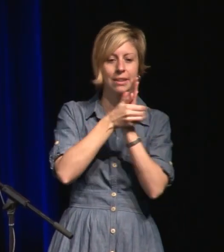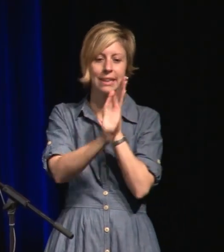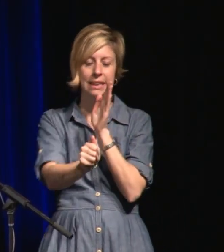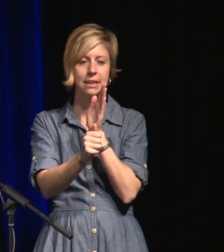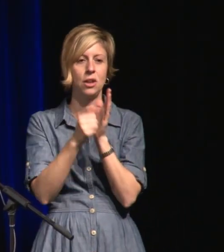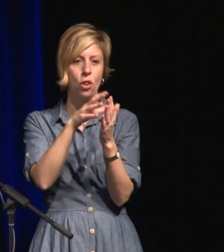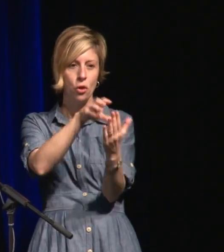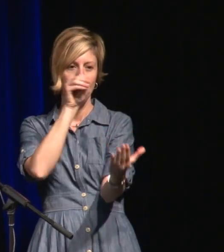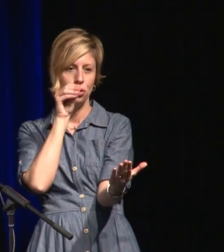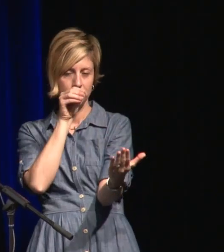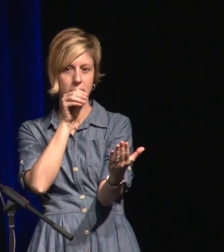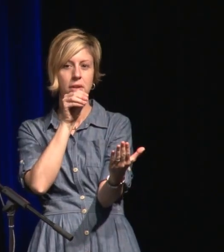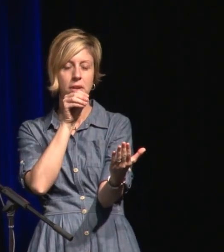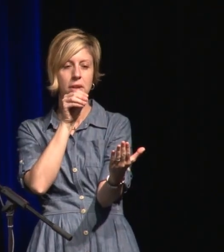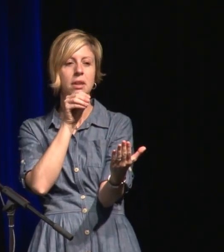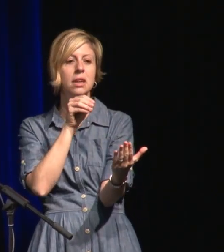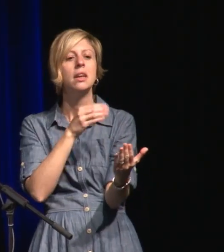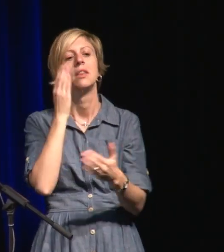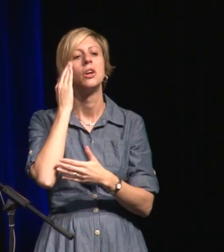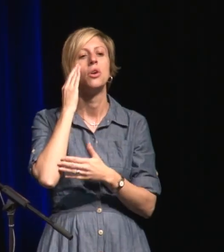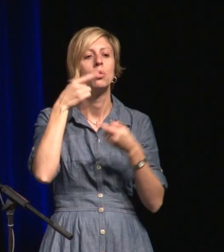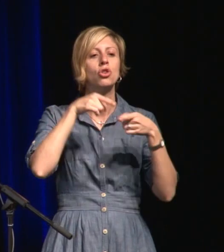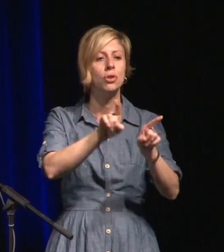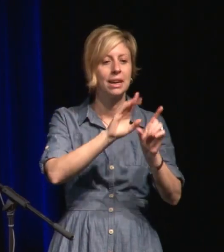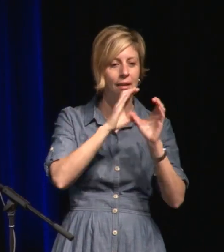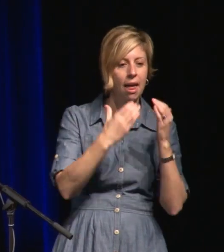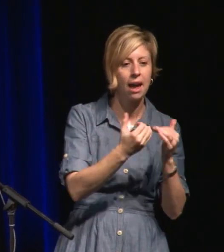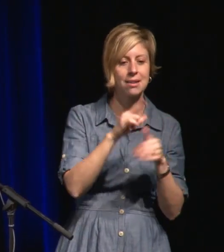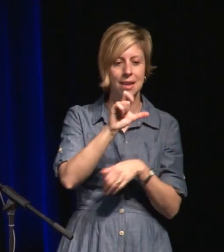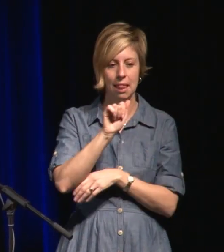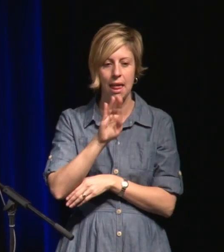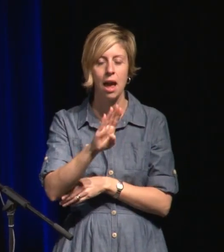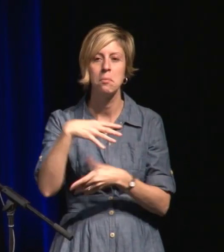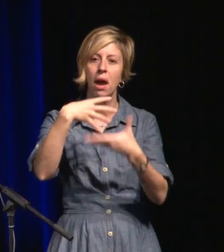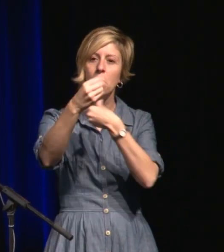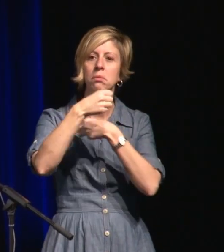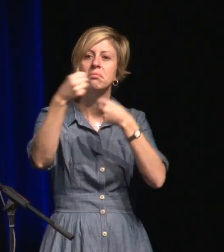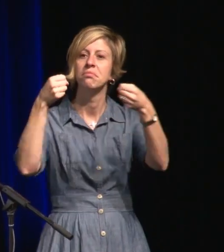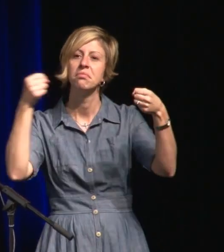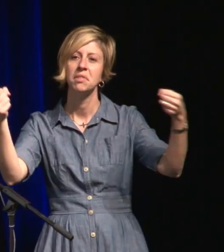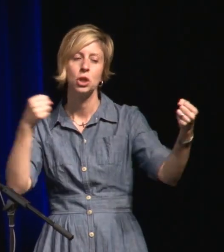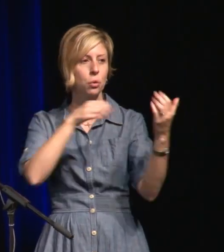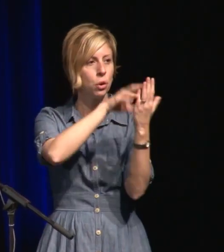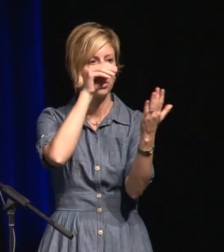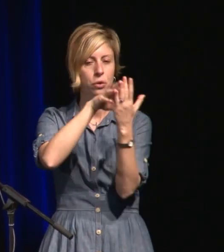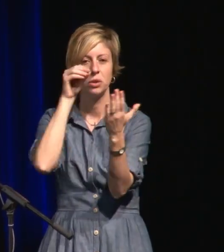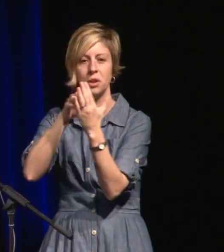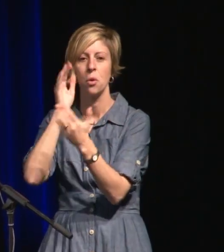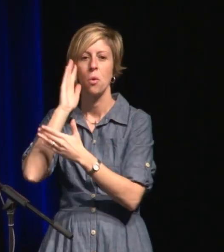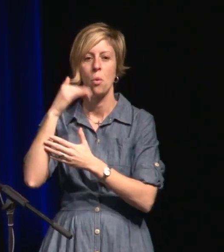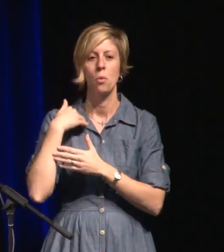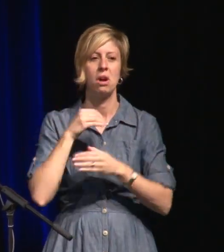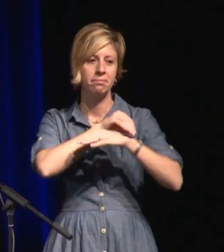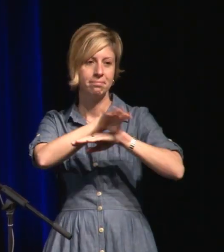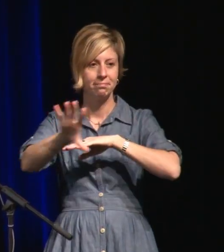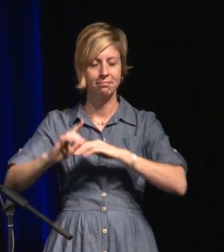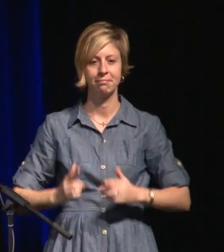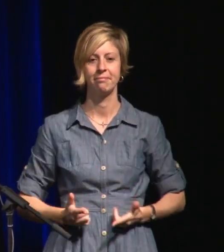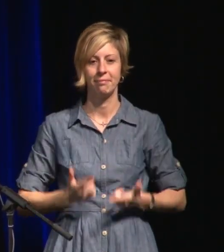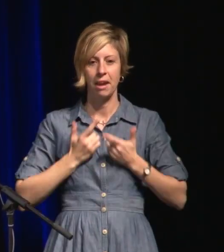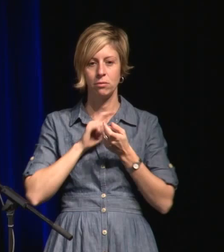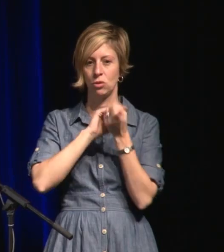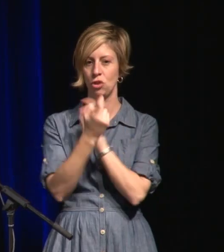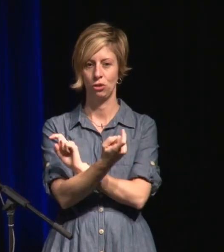lab, and on your work terms add up to something life-changing, not only for the student, but for